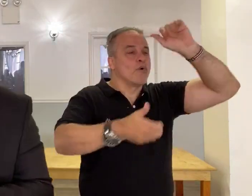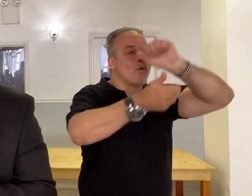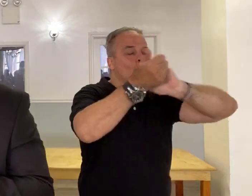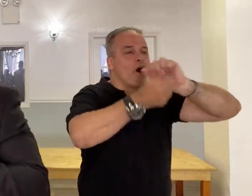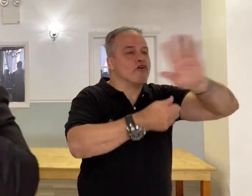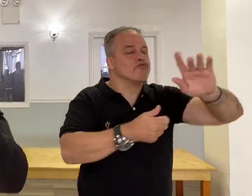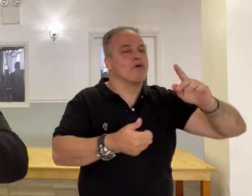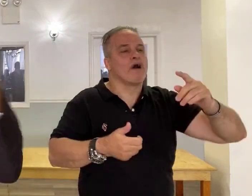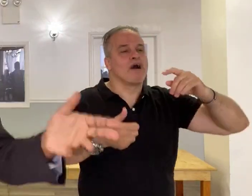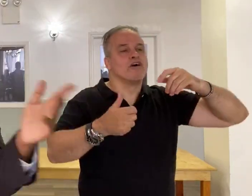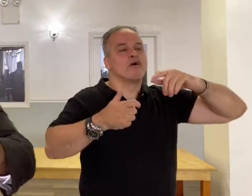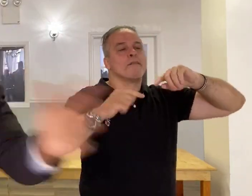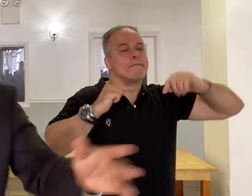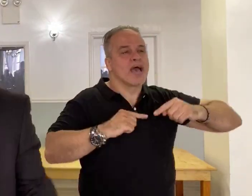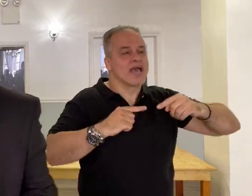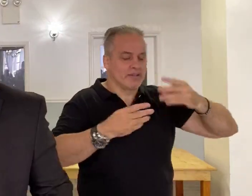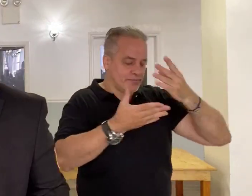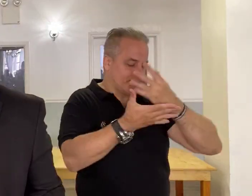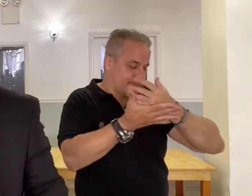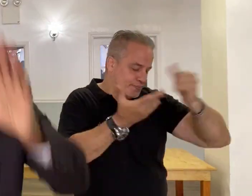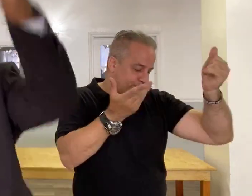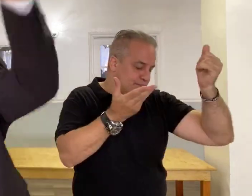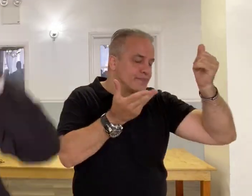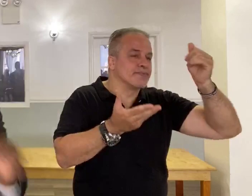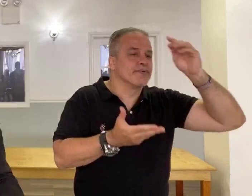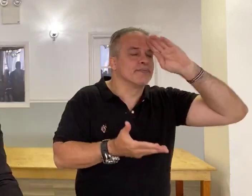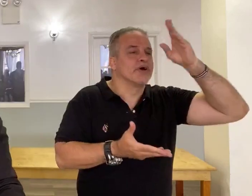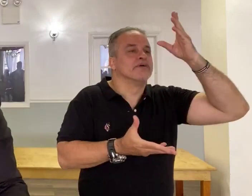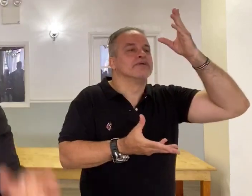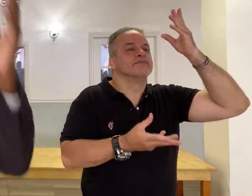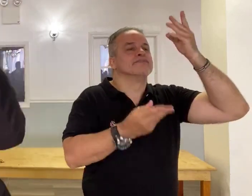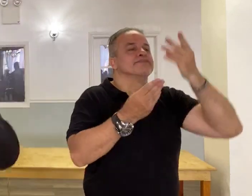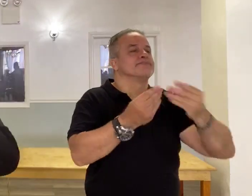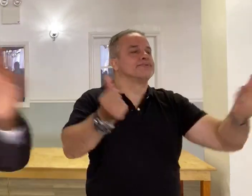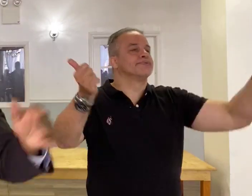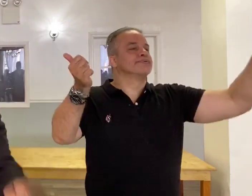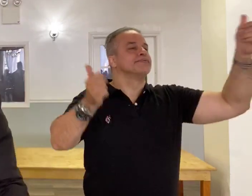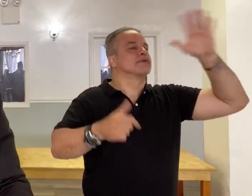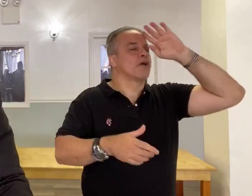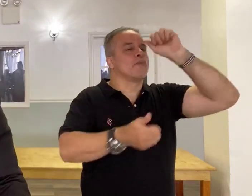through the pain seems like it goes on forever. I got good news for you.